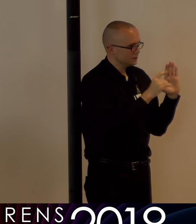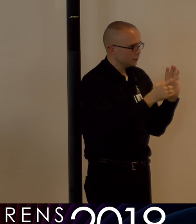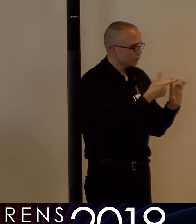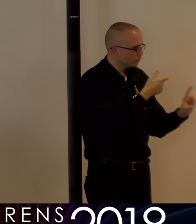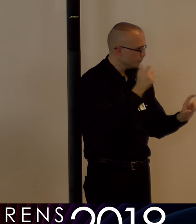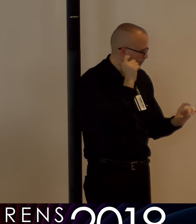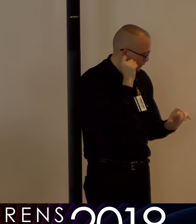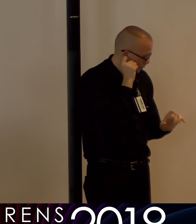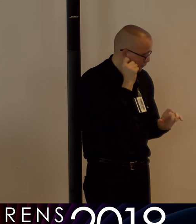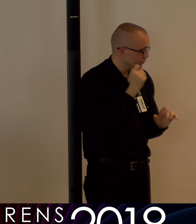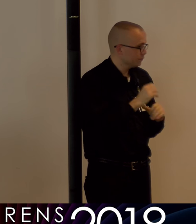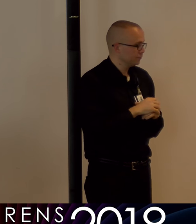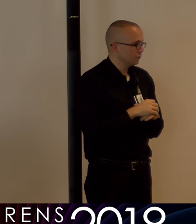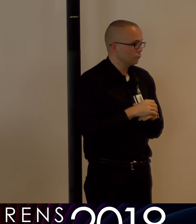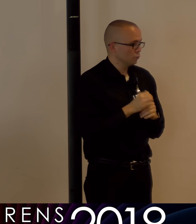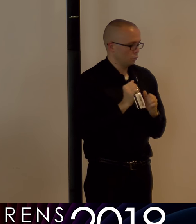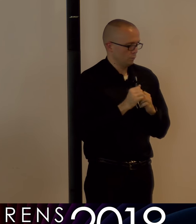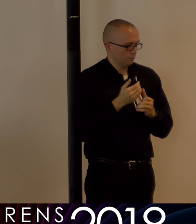an embryo,